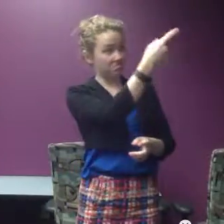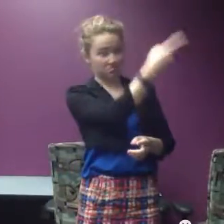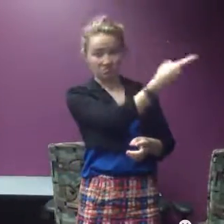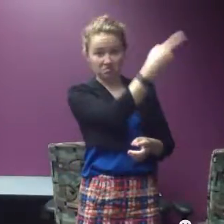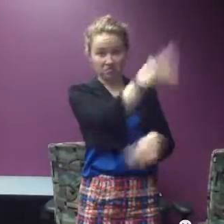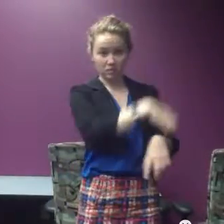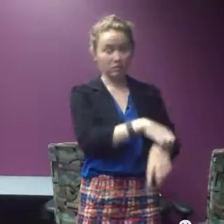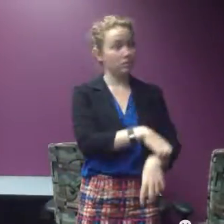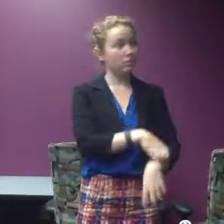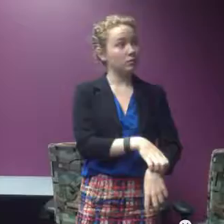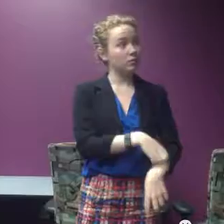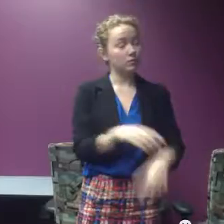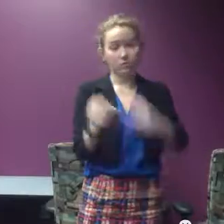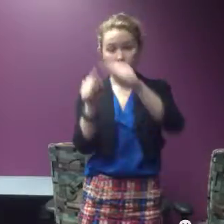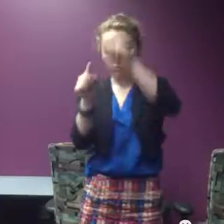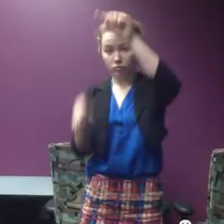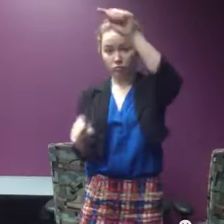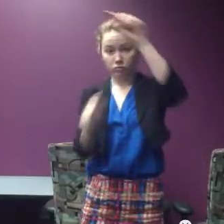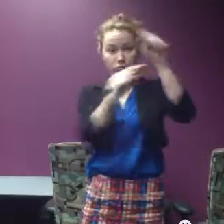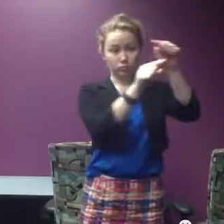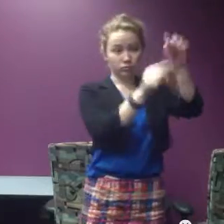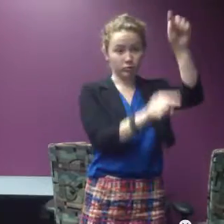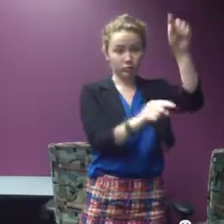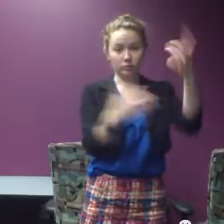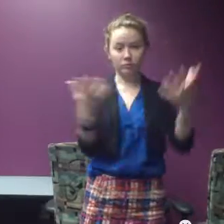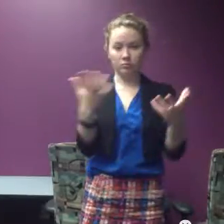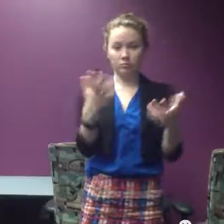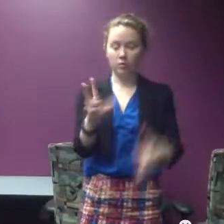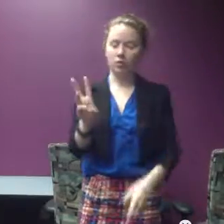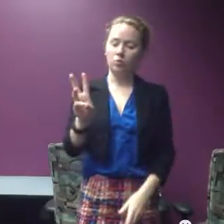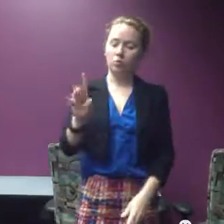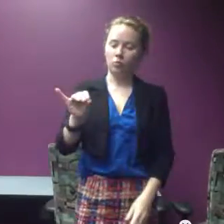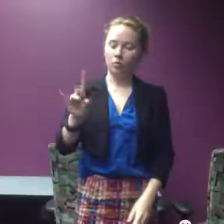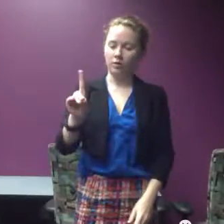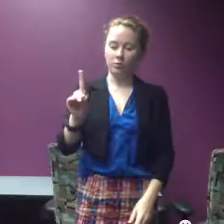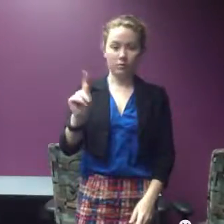you can see on the board. And these sides are the width.